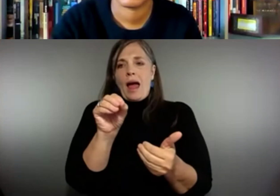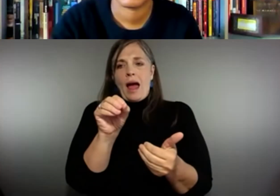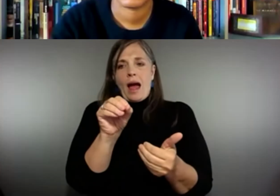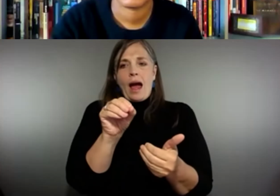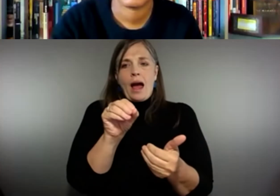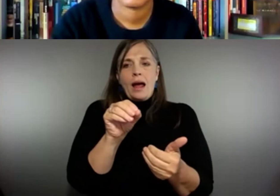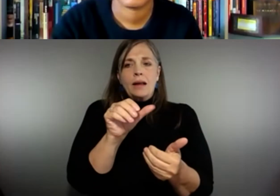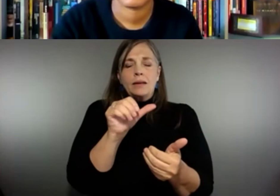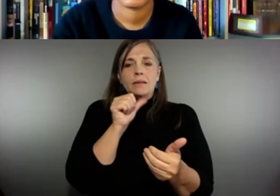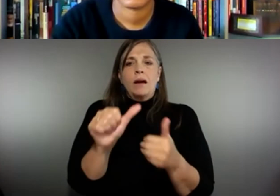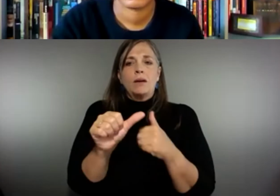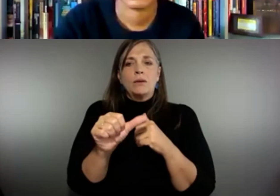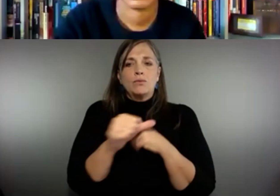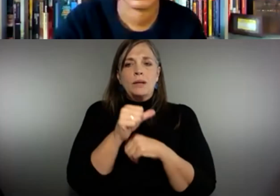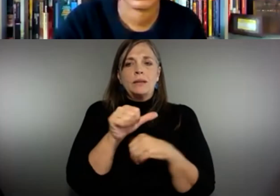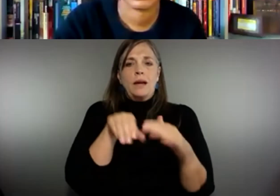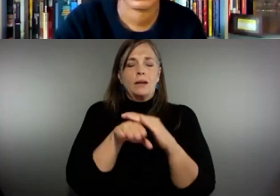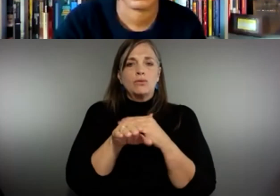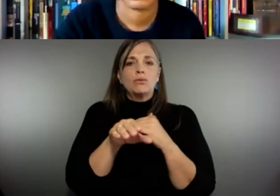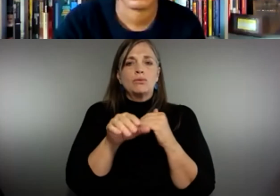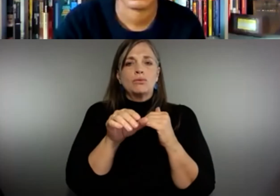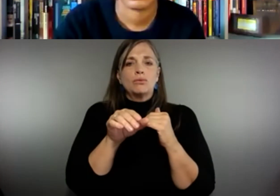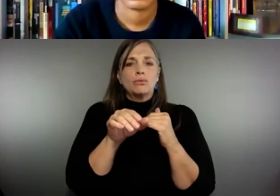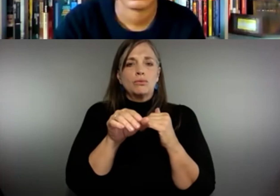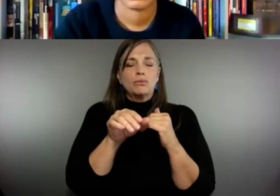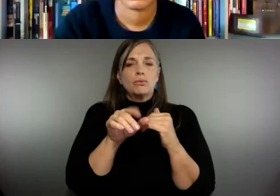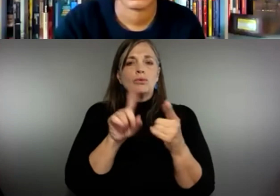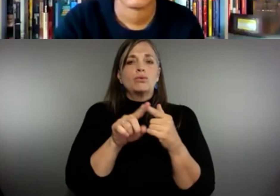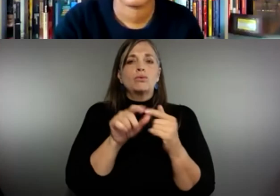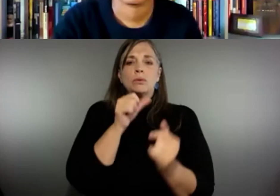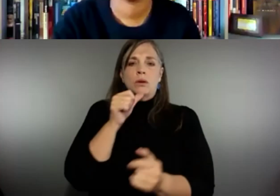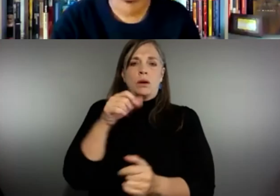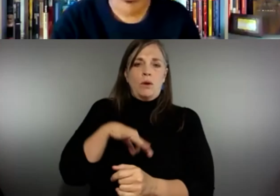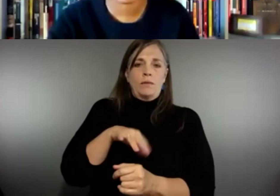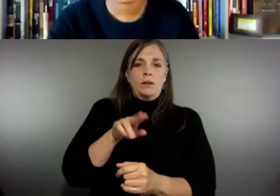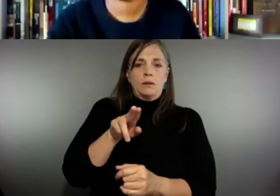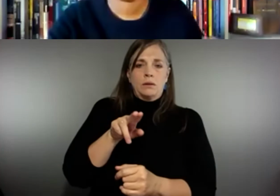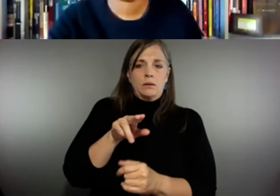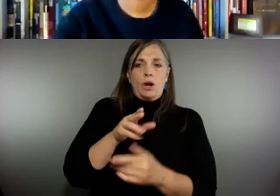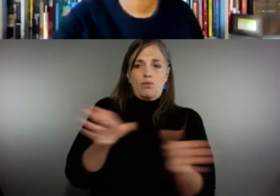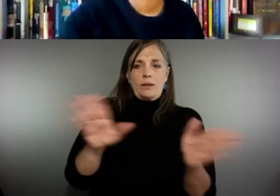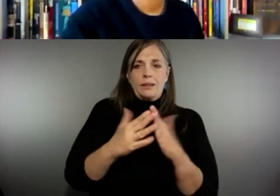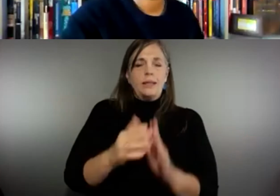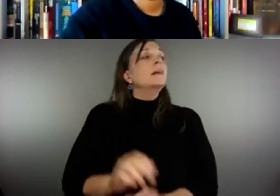i believe this can um easier access to the non-profits across the city correct yes